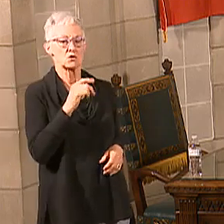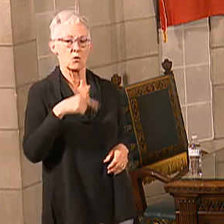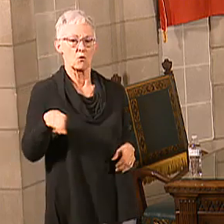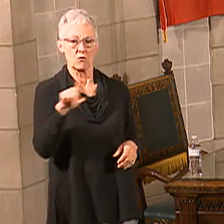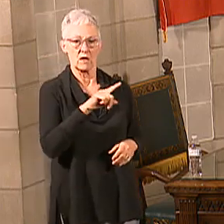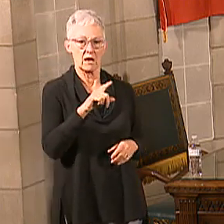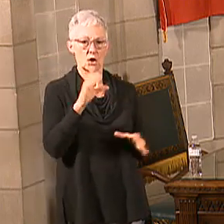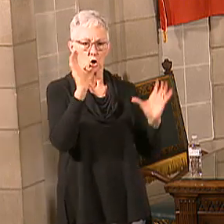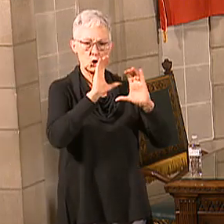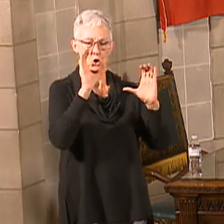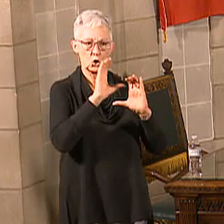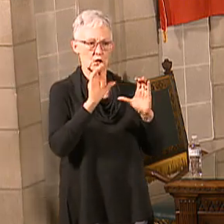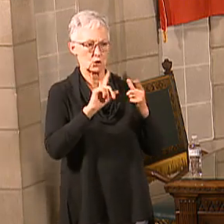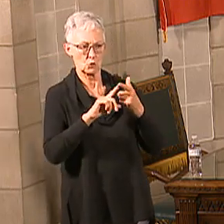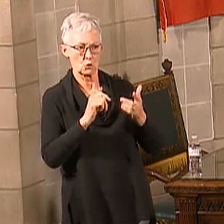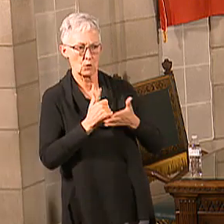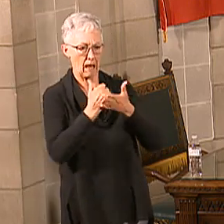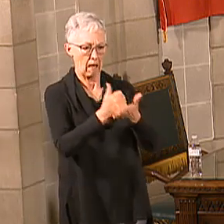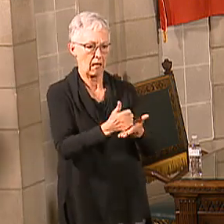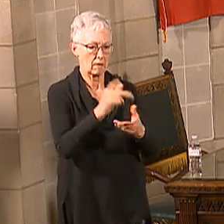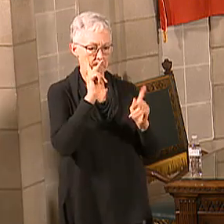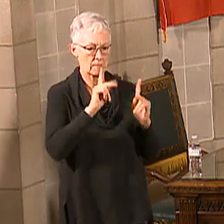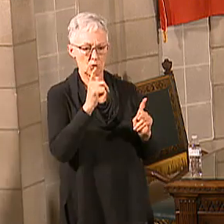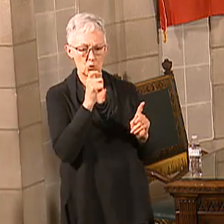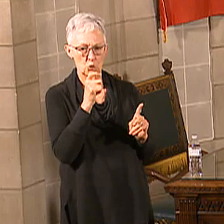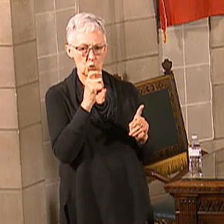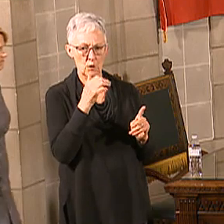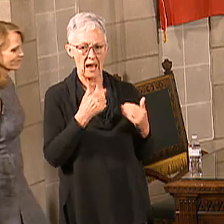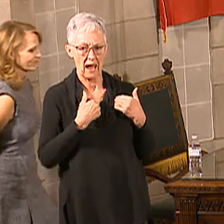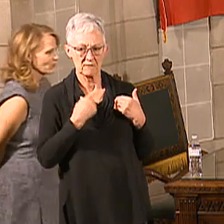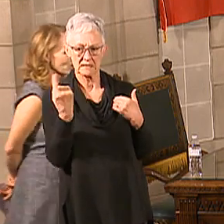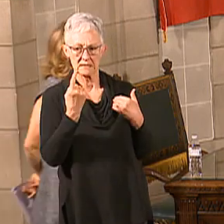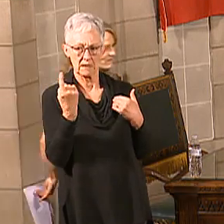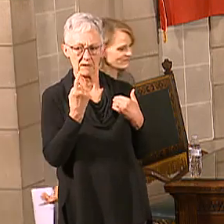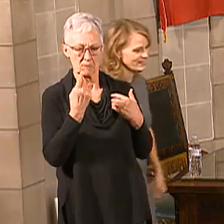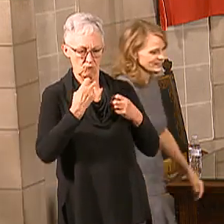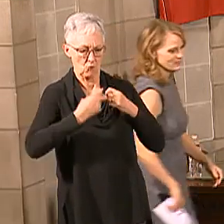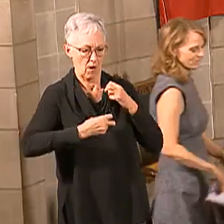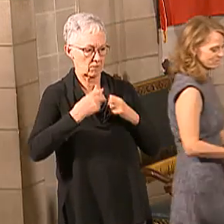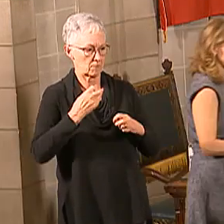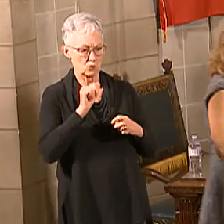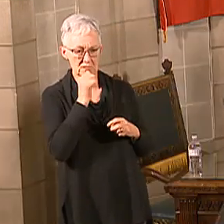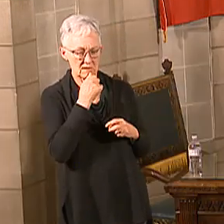of coronavirus. And with that, I'm going to go ahead and turn it over to you, honey, and let you talk about it. Okay,